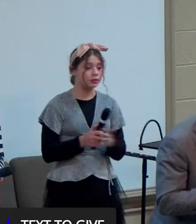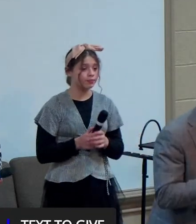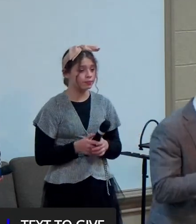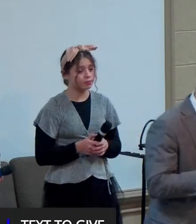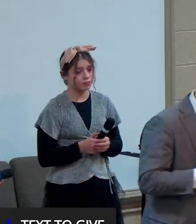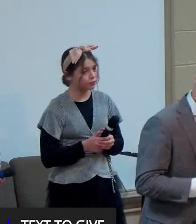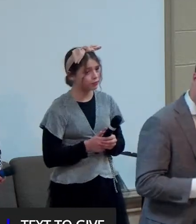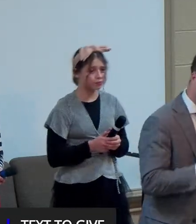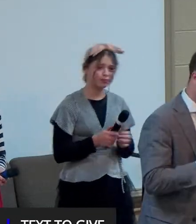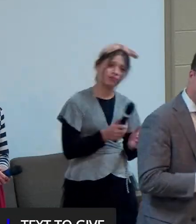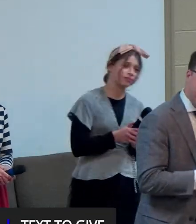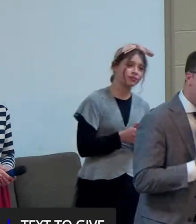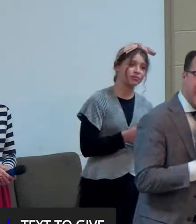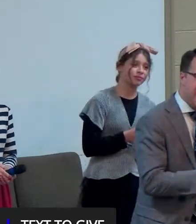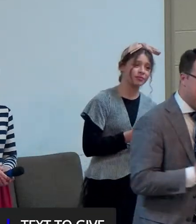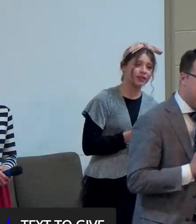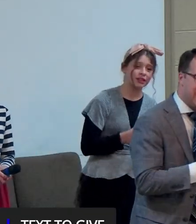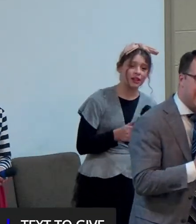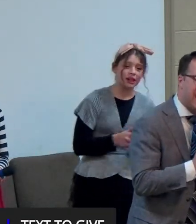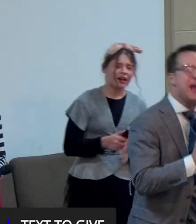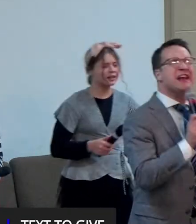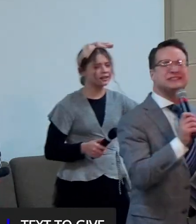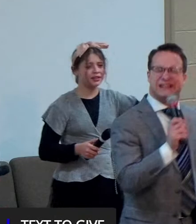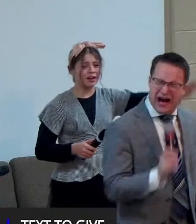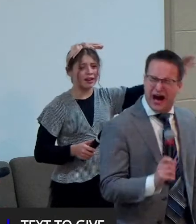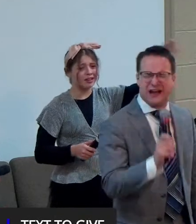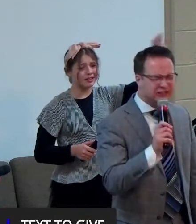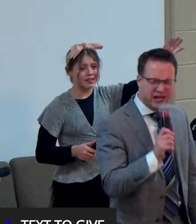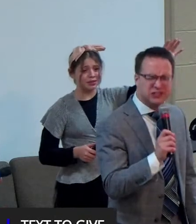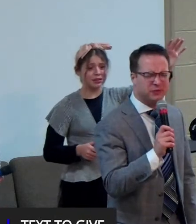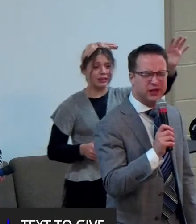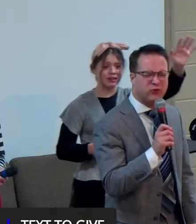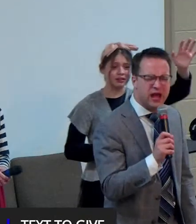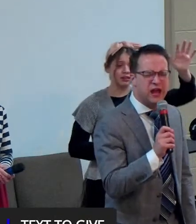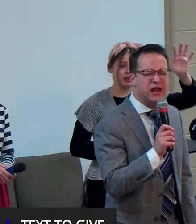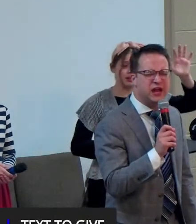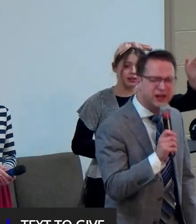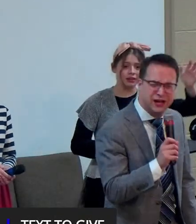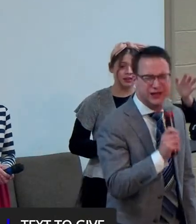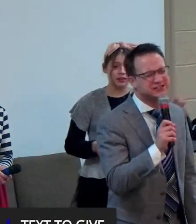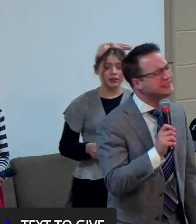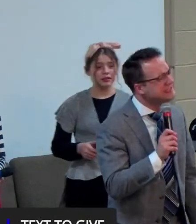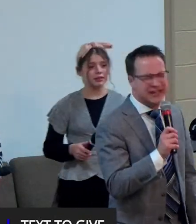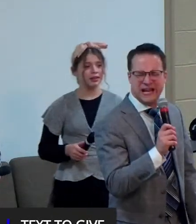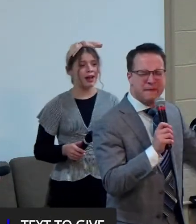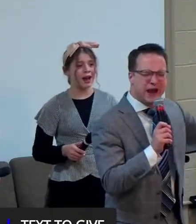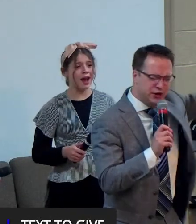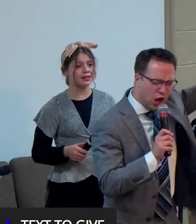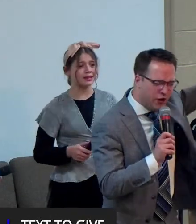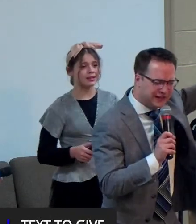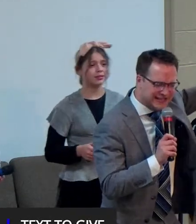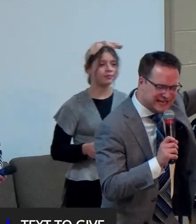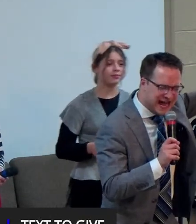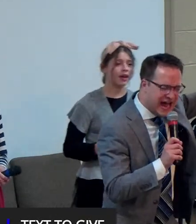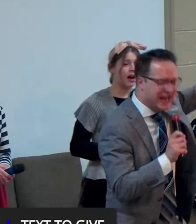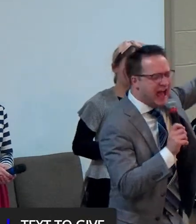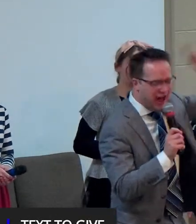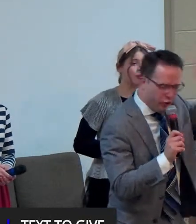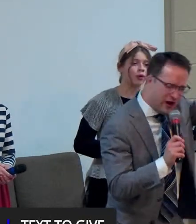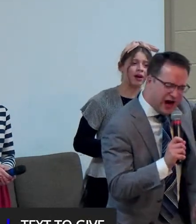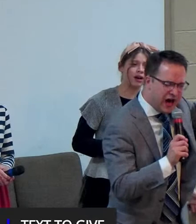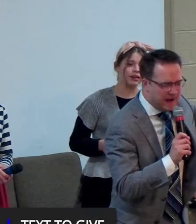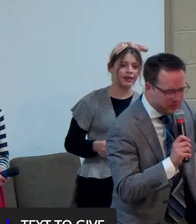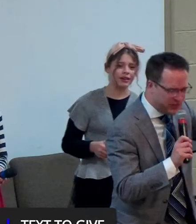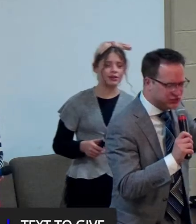gone. Oh, yeah. As God gives me grace. Anybody know it tonight?